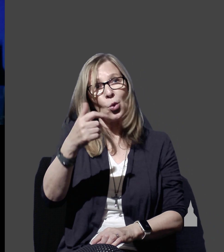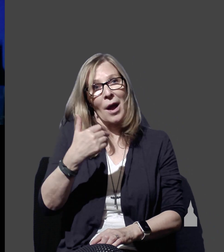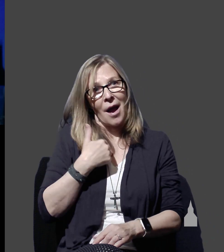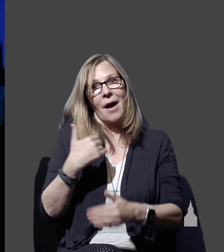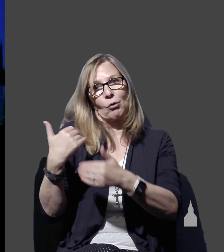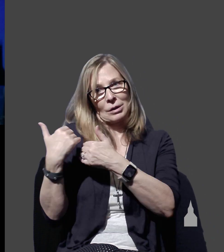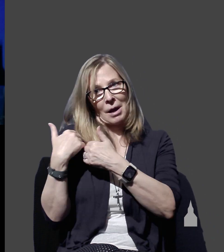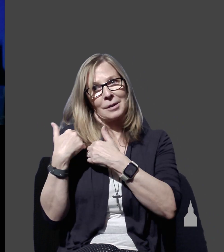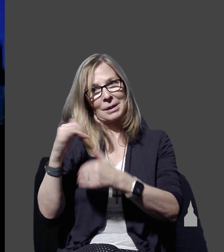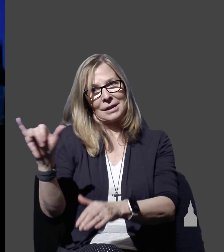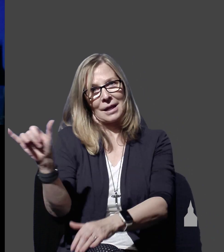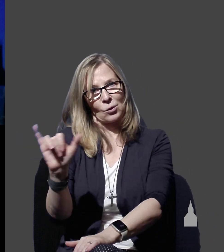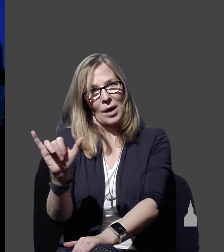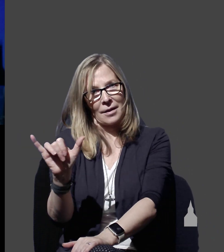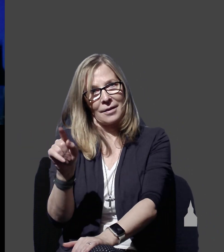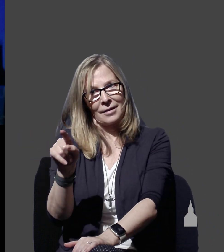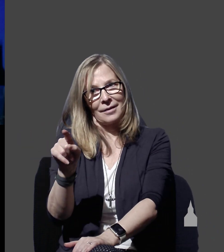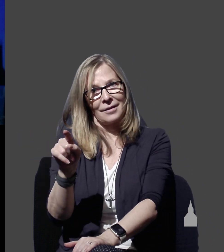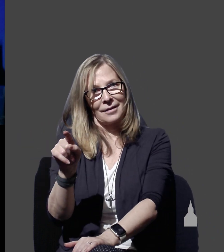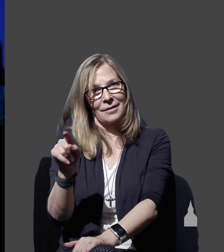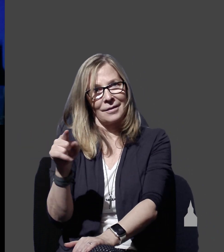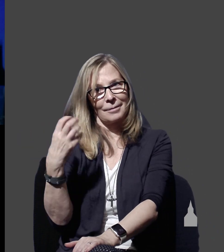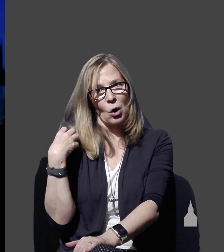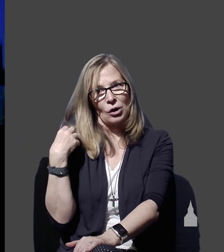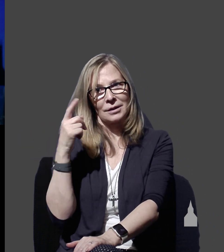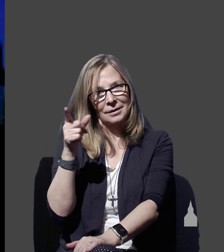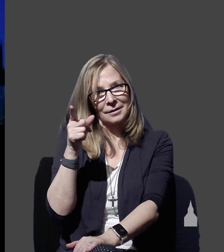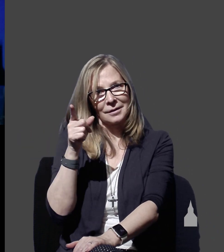have responsibilities as well, employer.